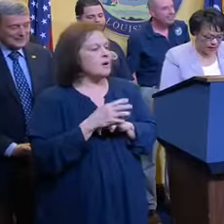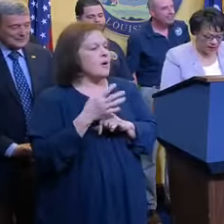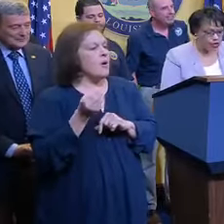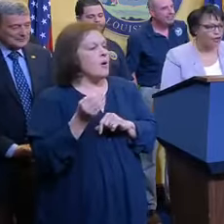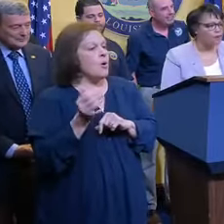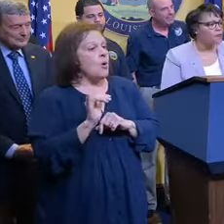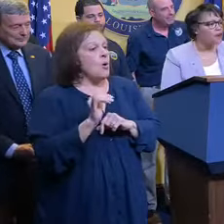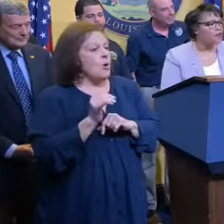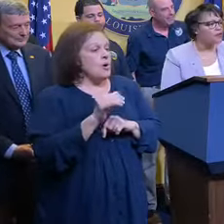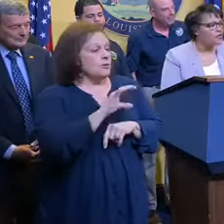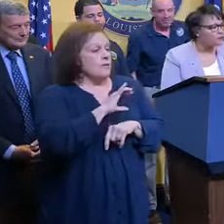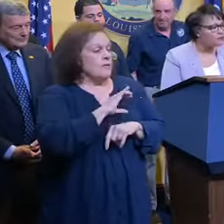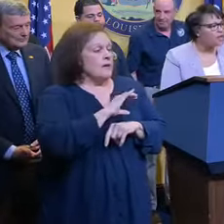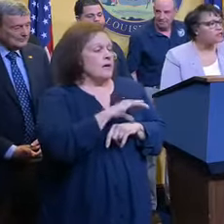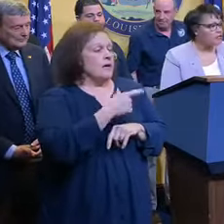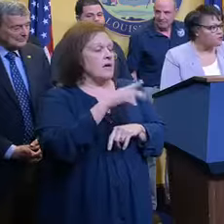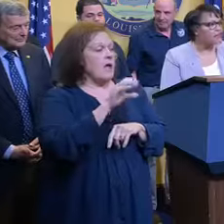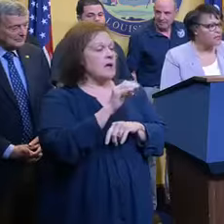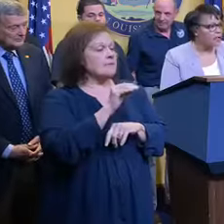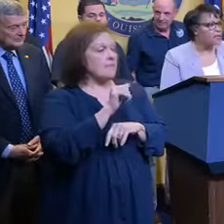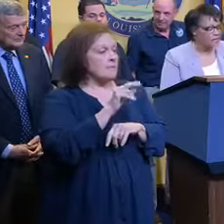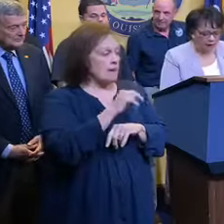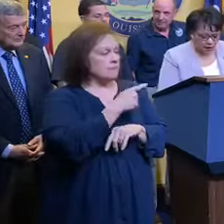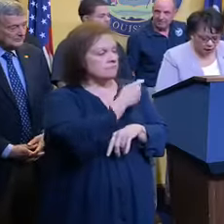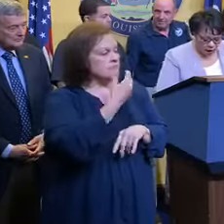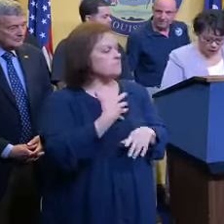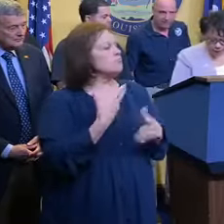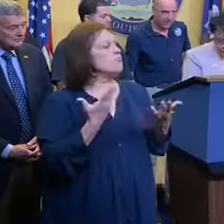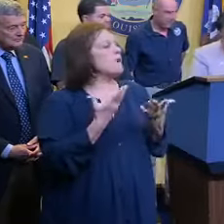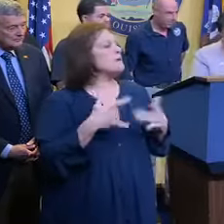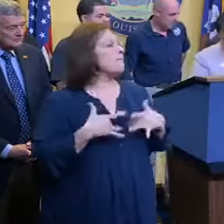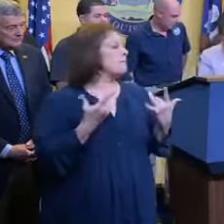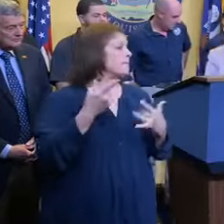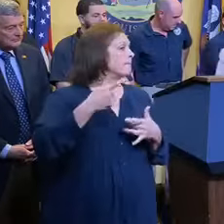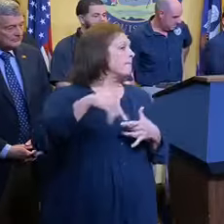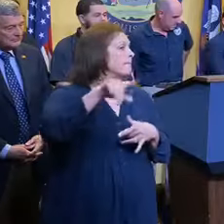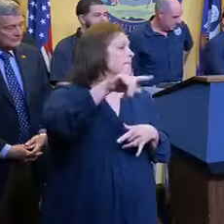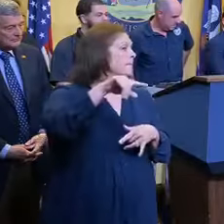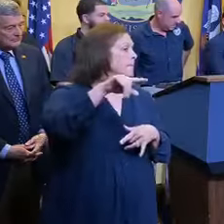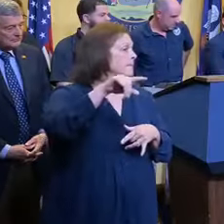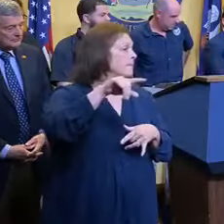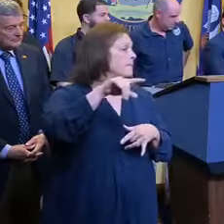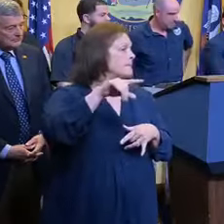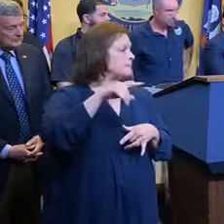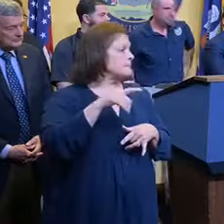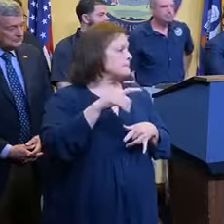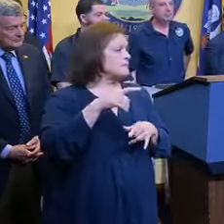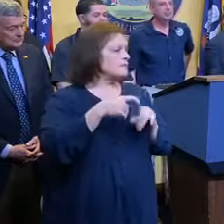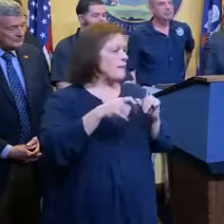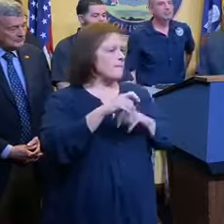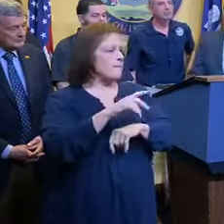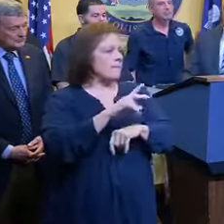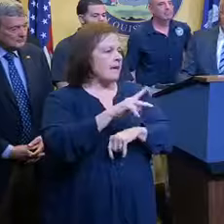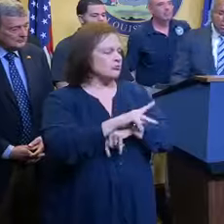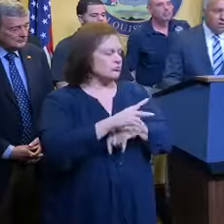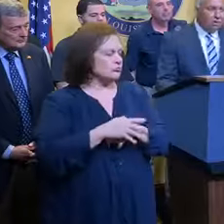also ask Sheriff Marlon Guzman to give us an update from the